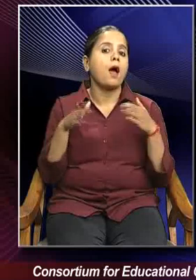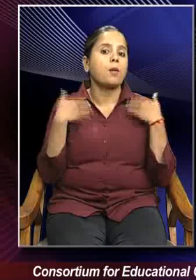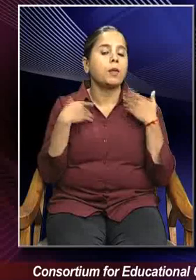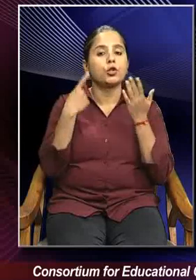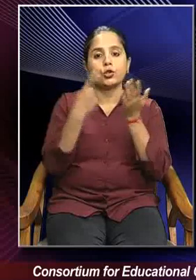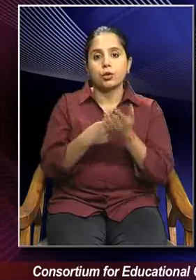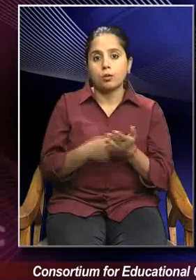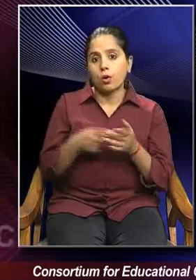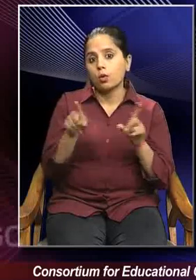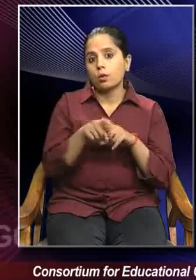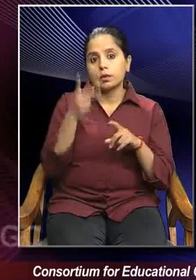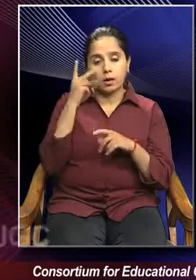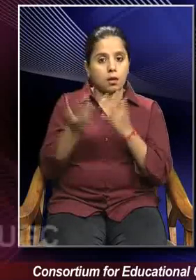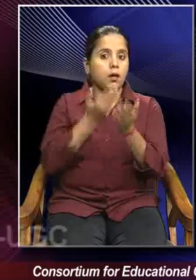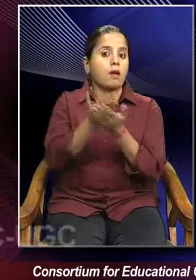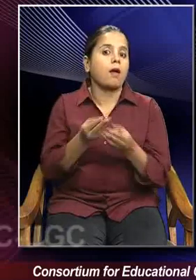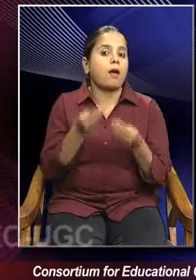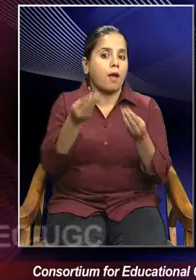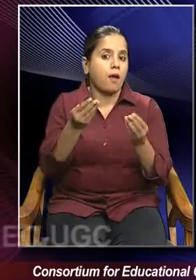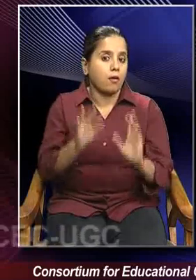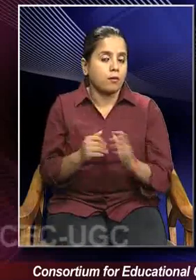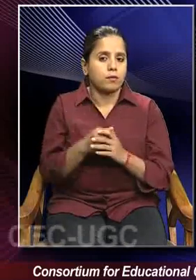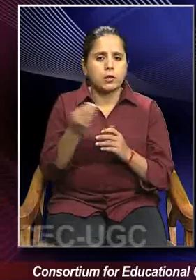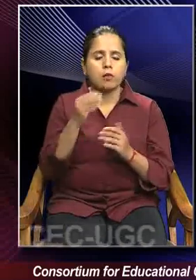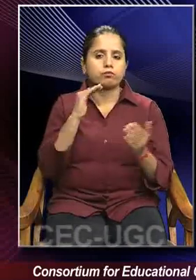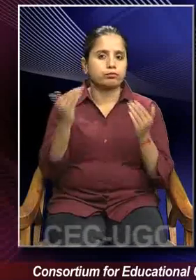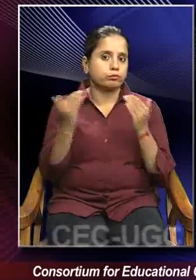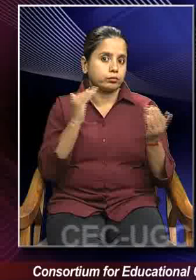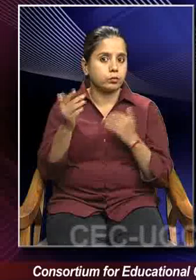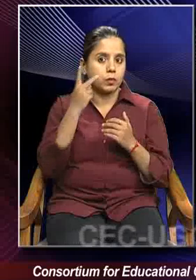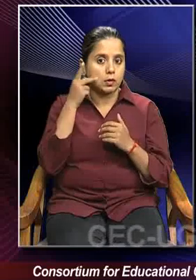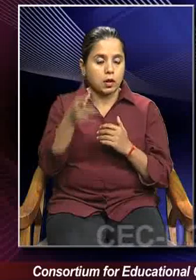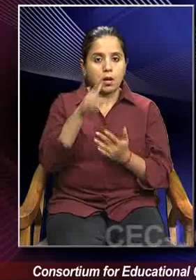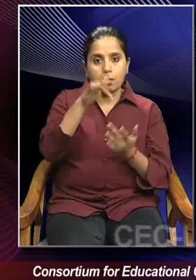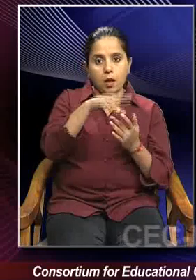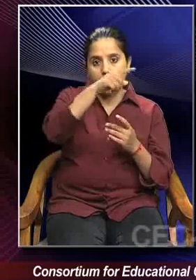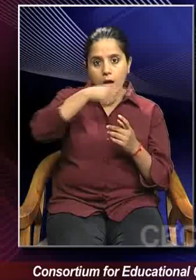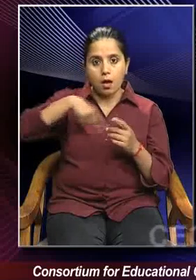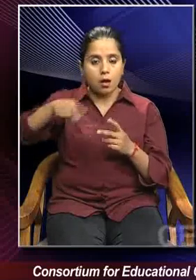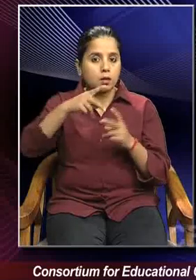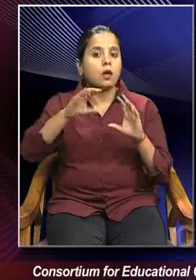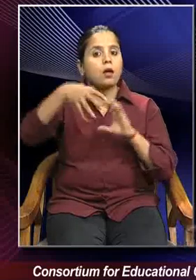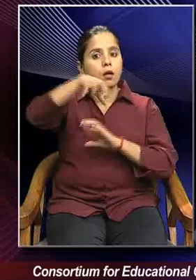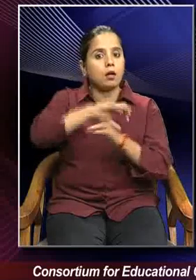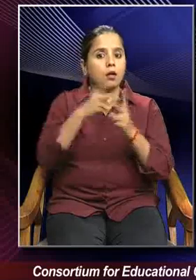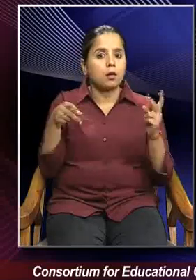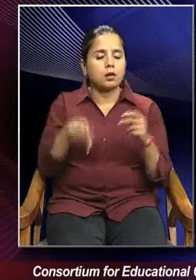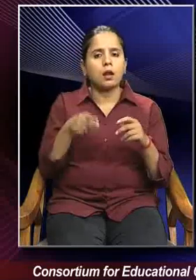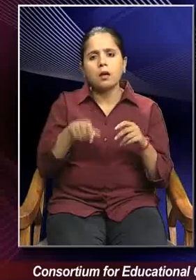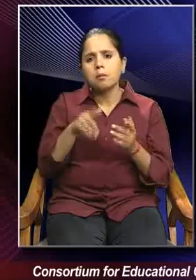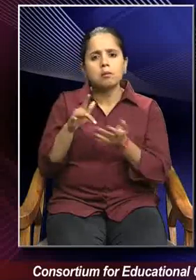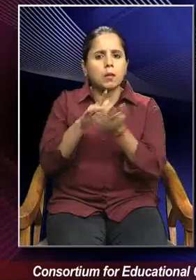Report also offers some comparisons between the nations and the